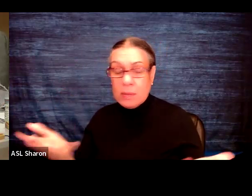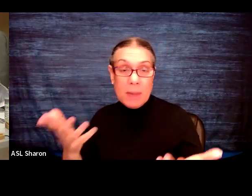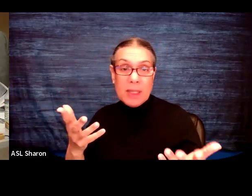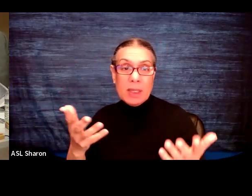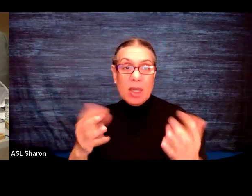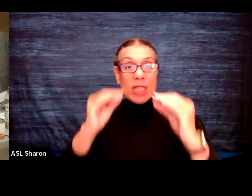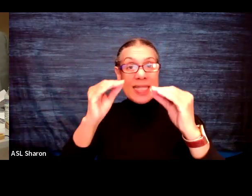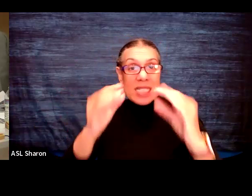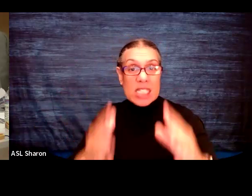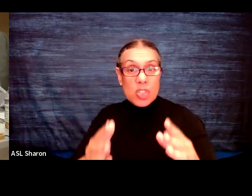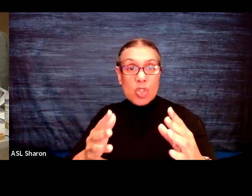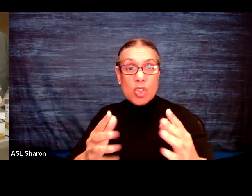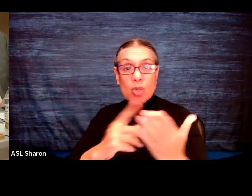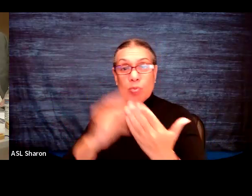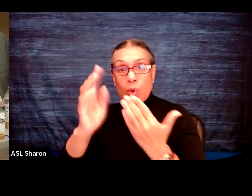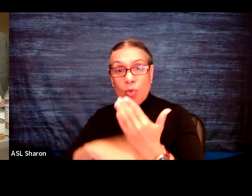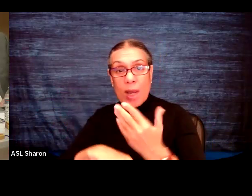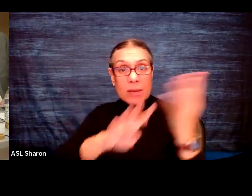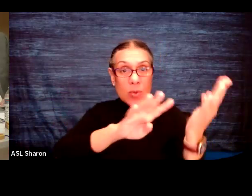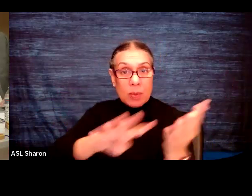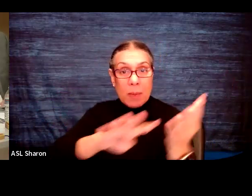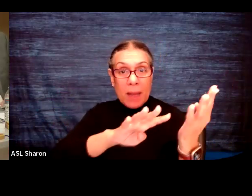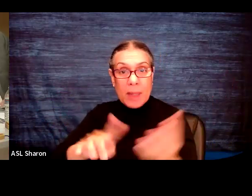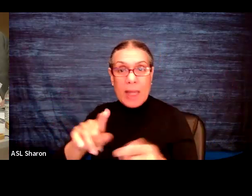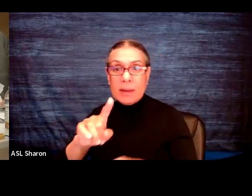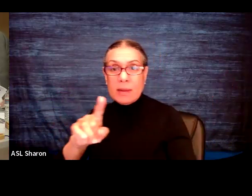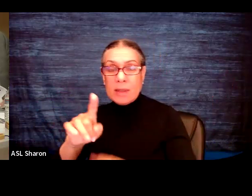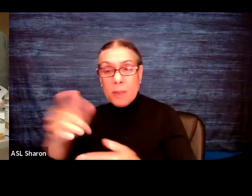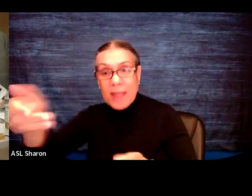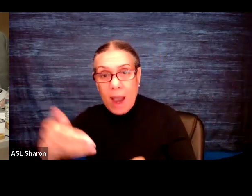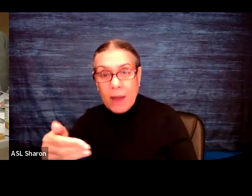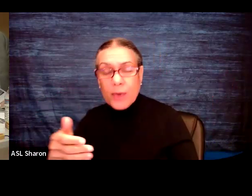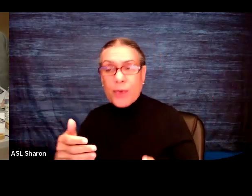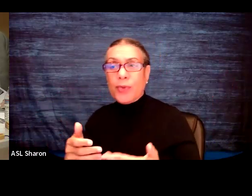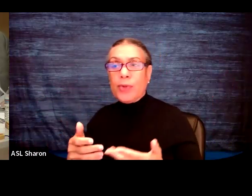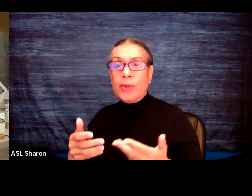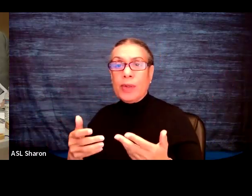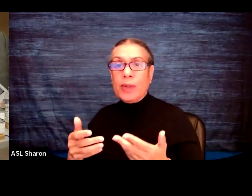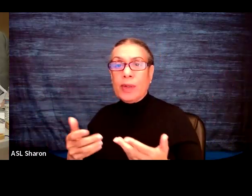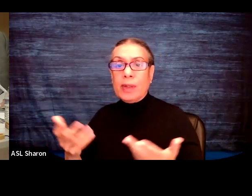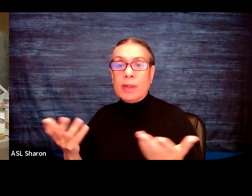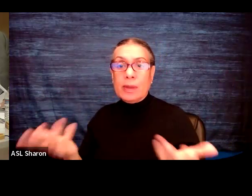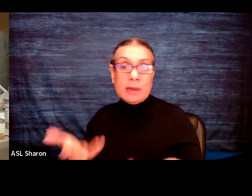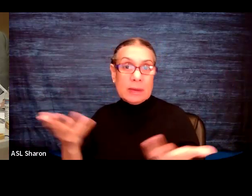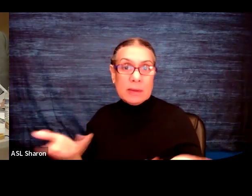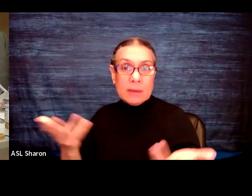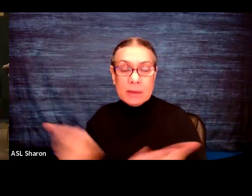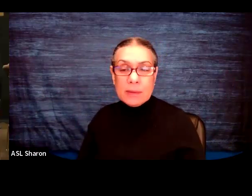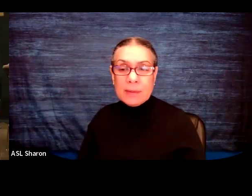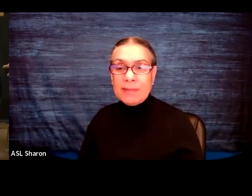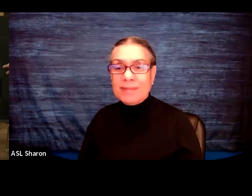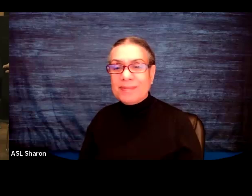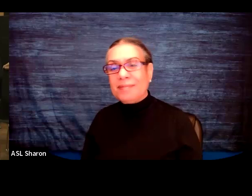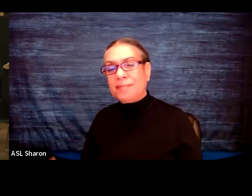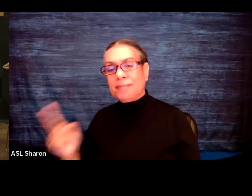teacher pipeline as programs, hiring, things like that? Yeah, I mean, you really